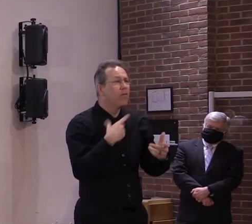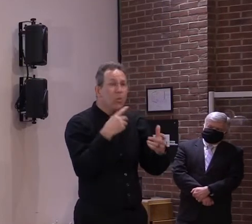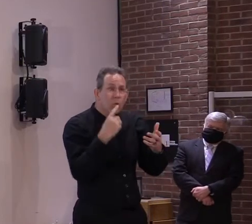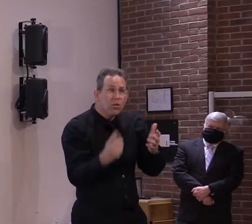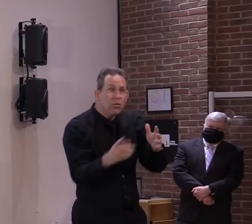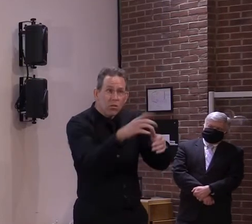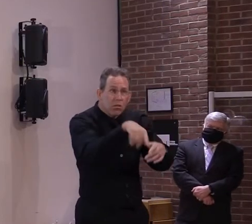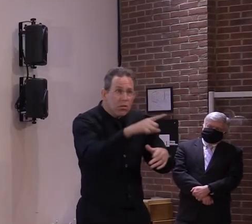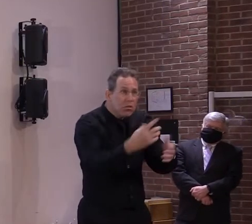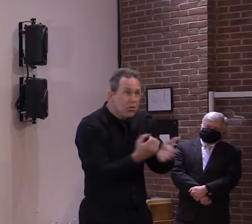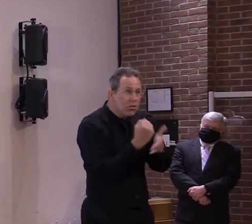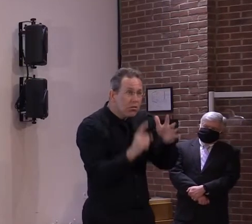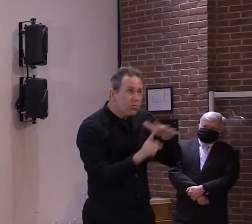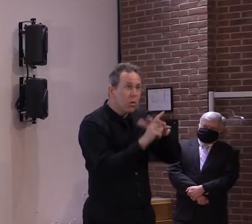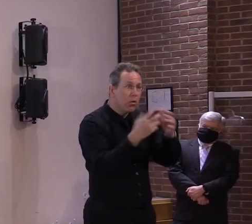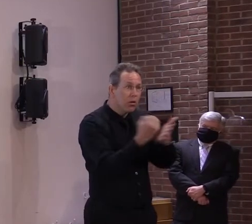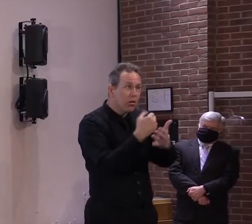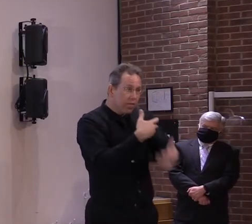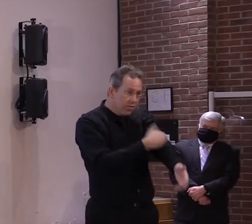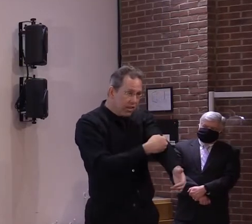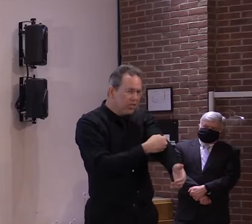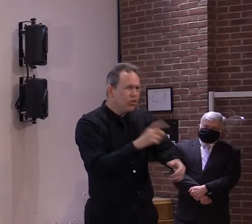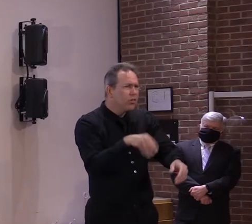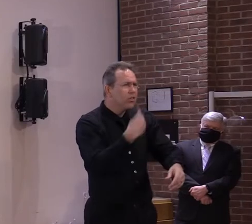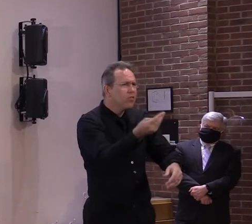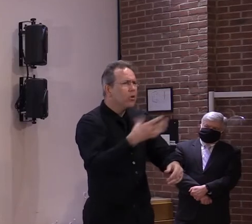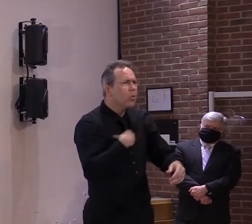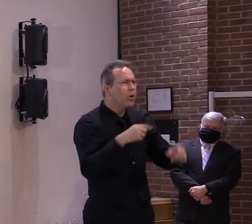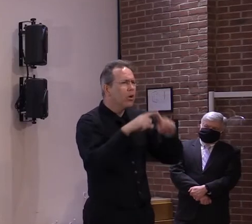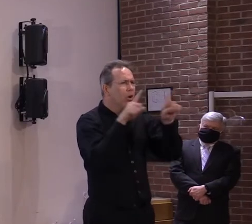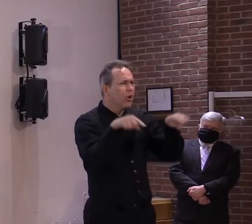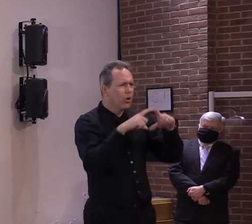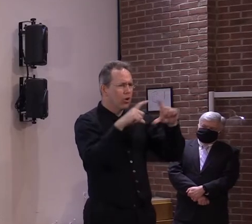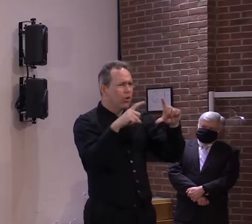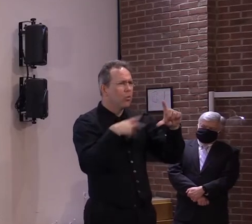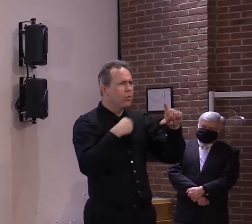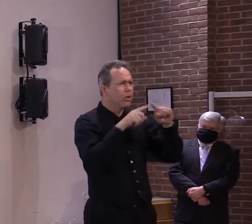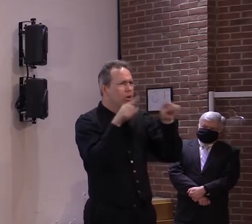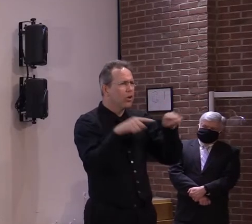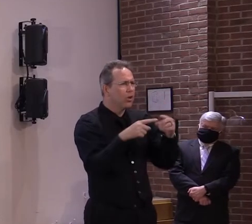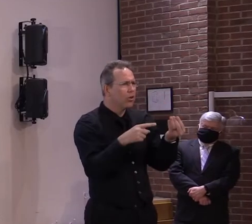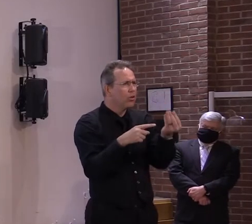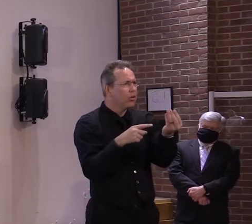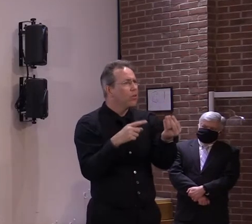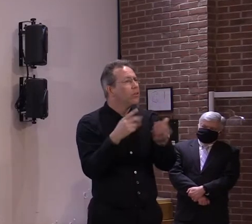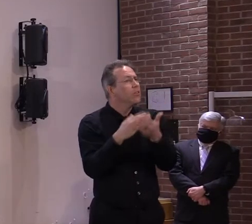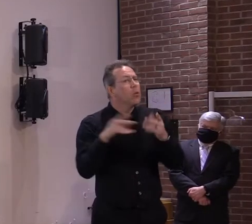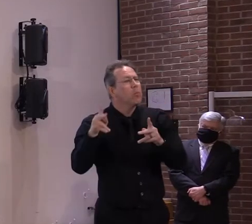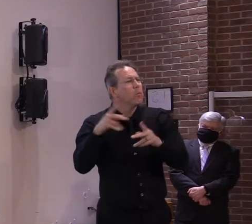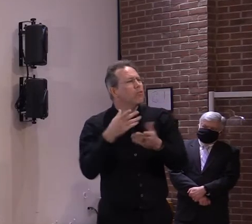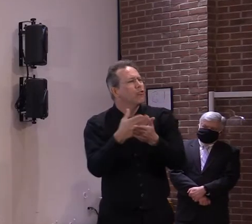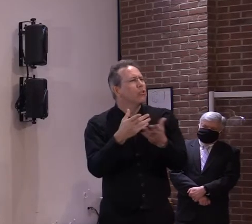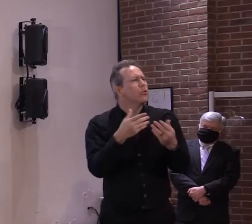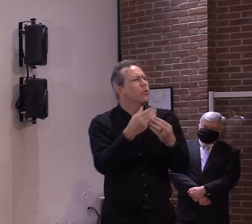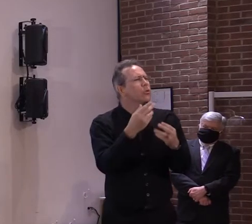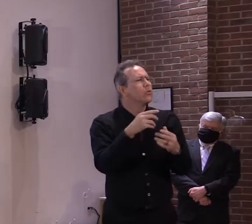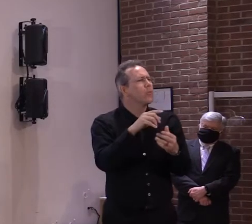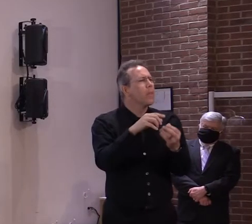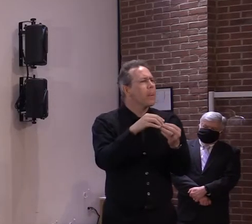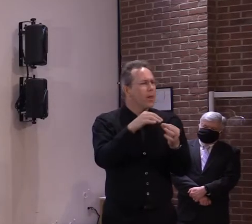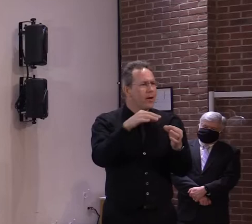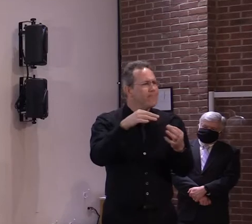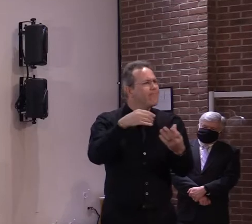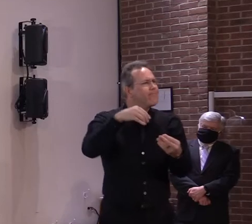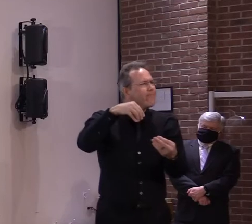Many have suggested people laminate that card, so that they could keep it in great shape